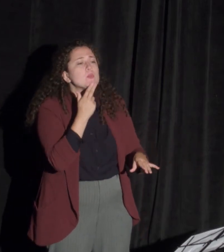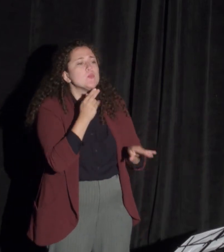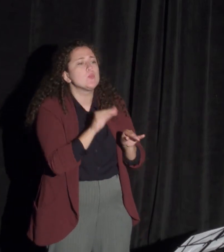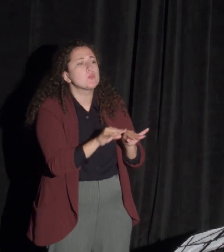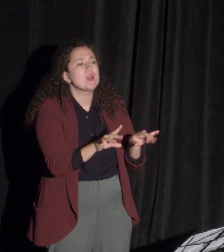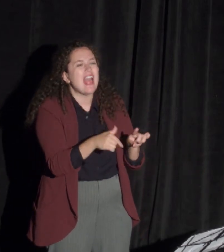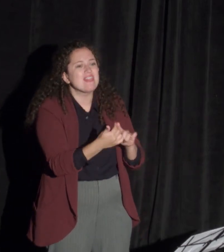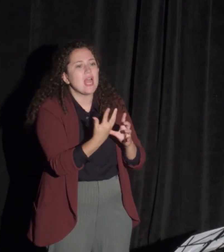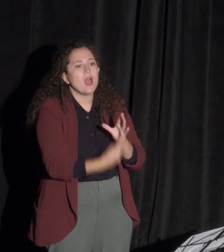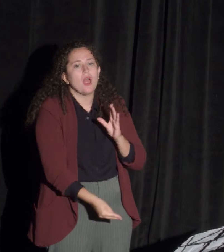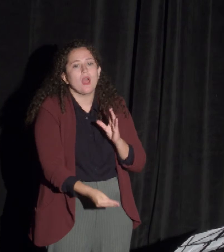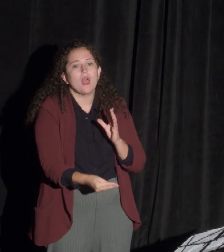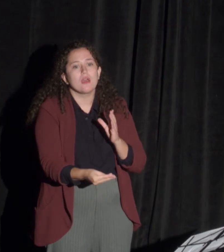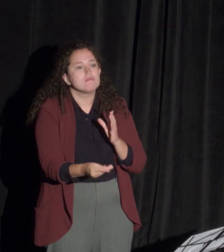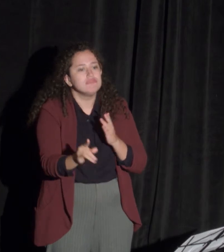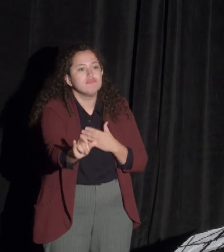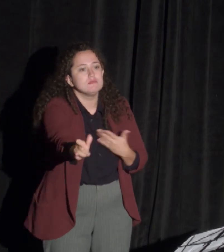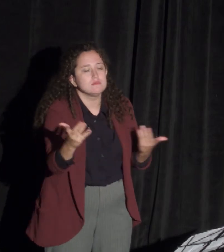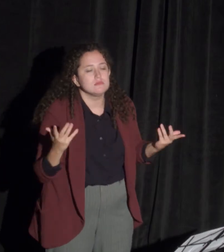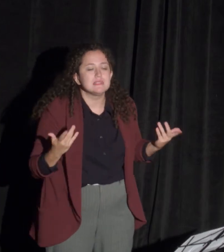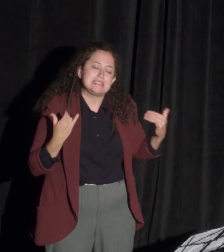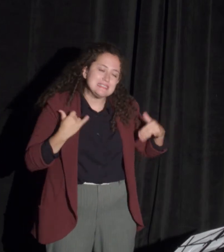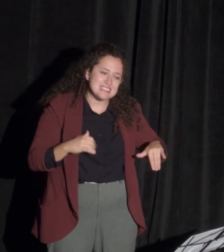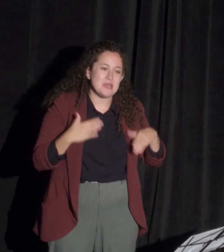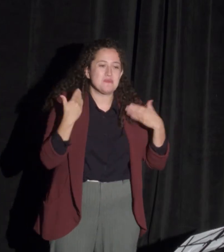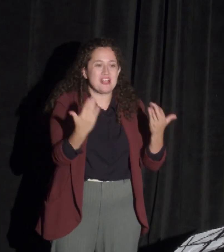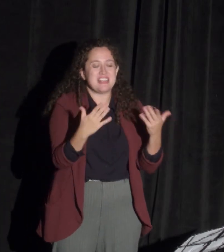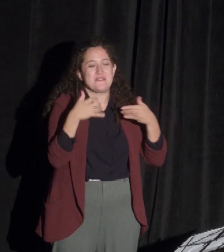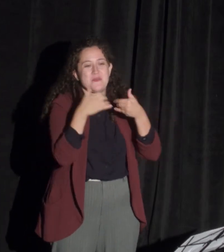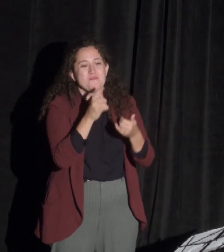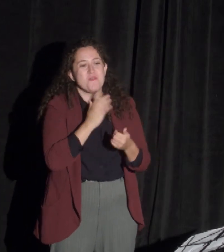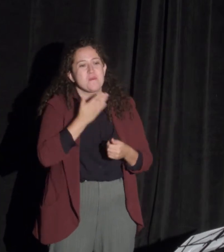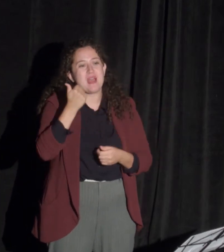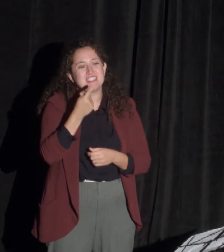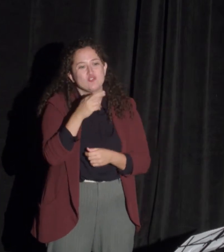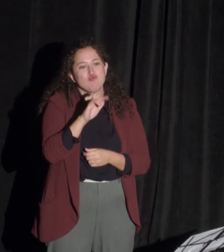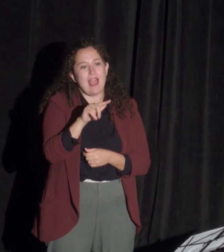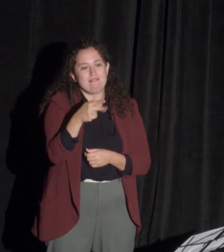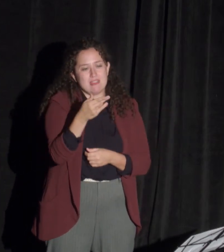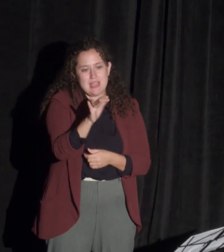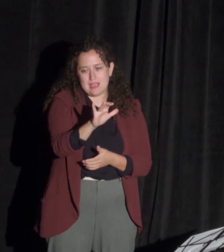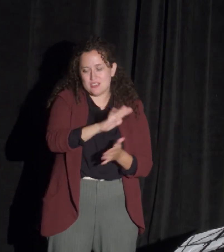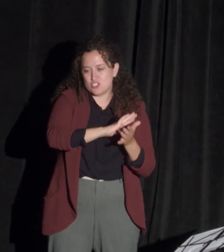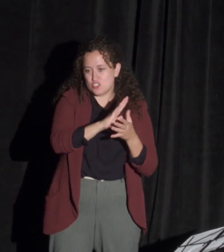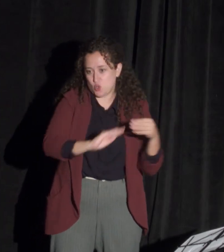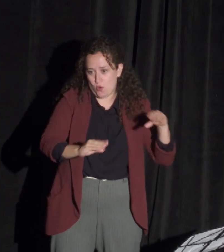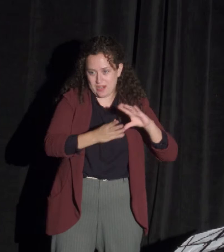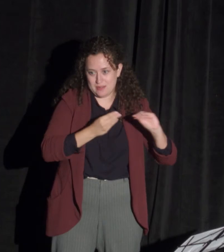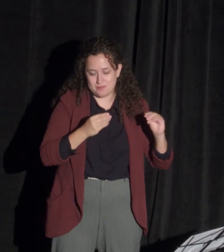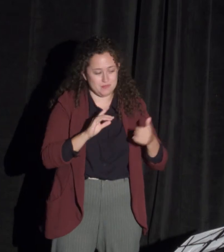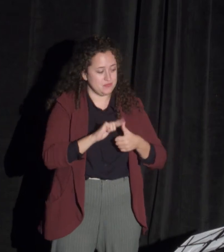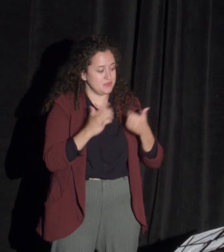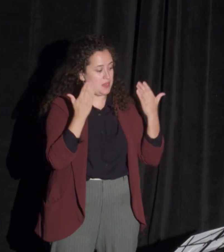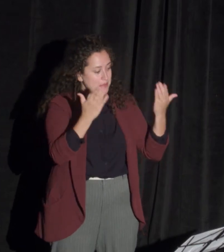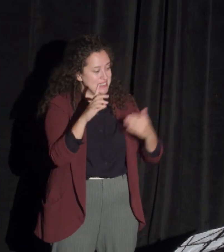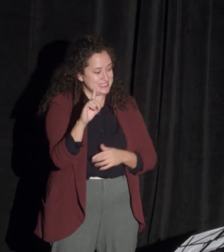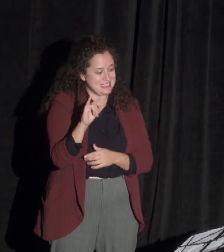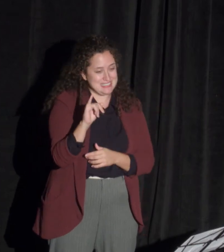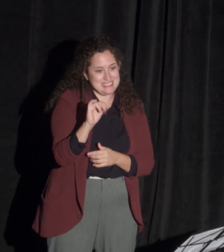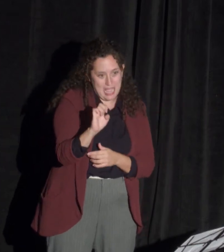going to present the award for Best Graphic Story. And the nominees are Die, Volume 4, Bleed, written